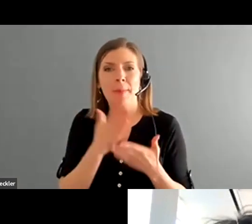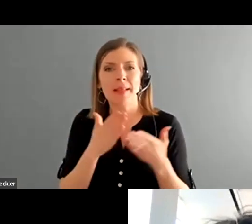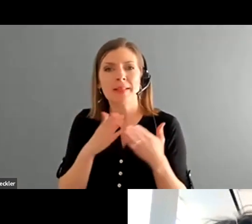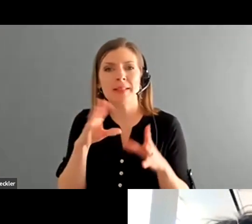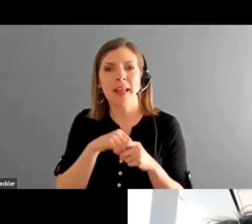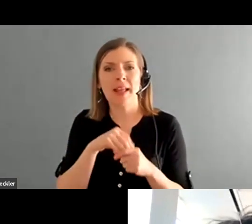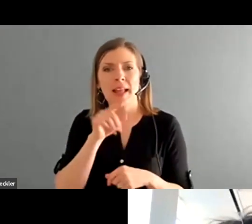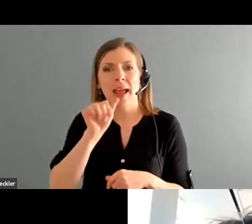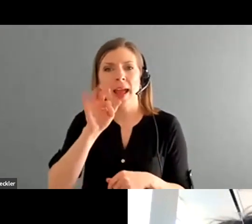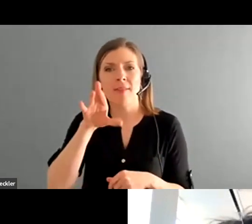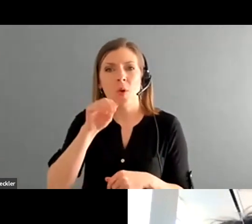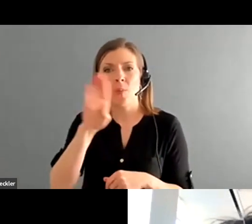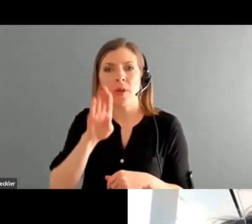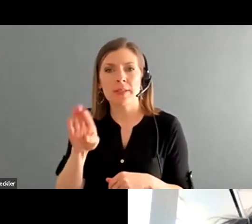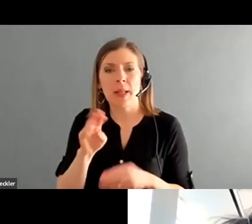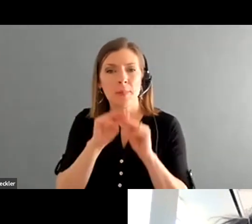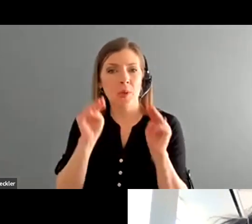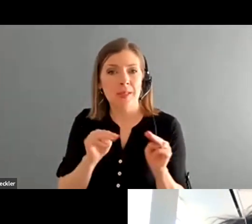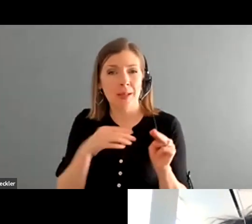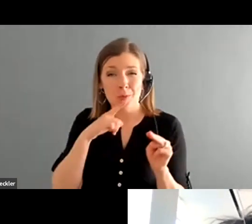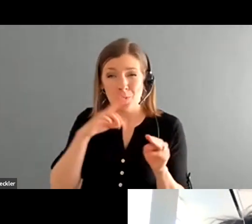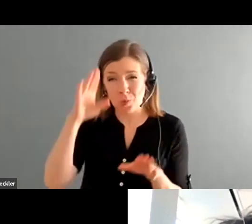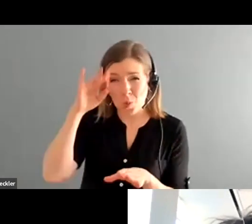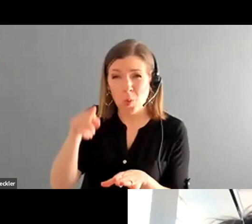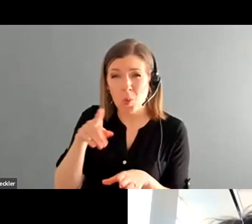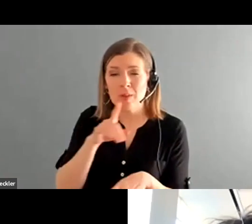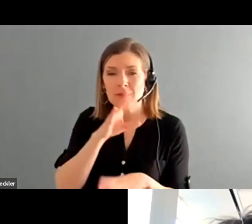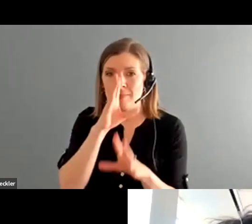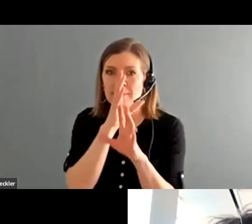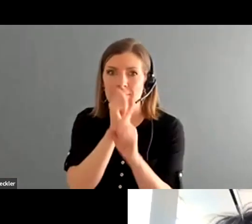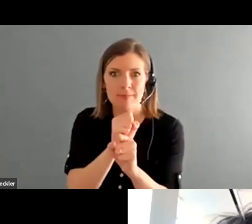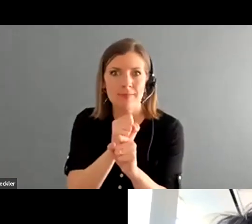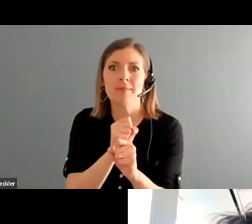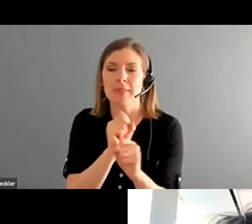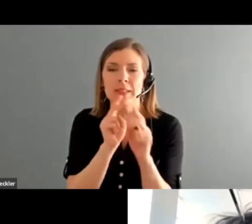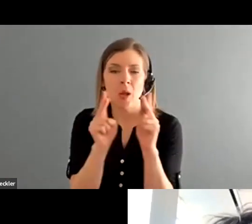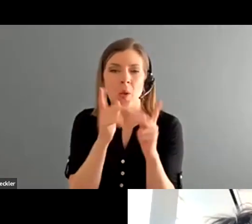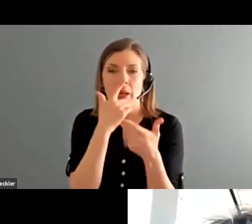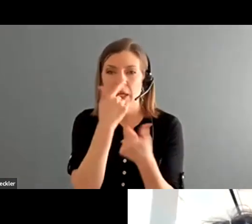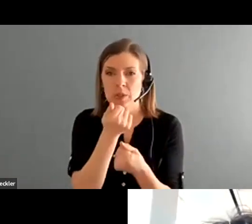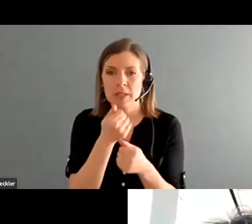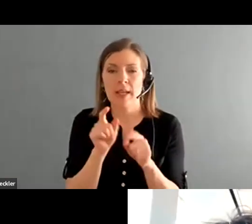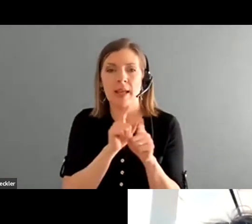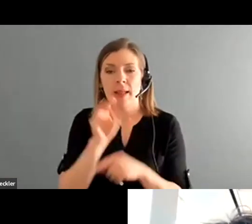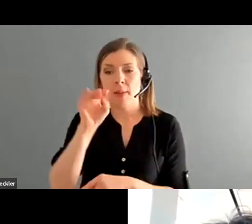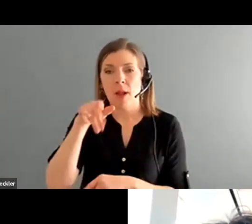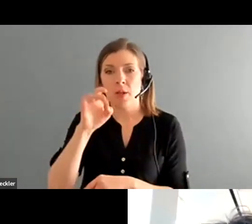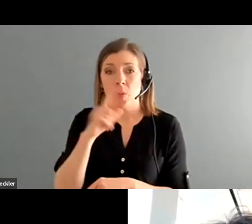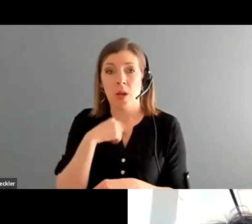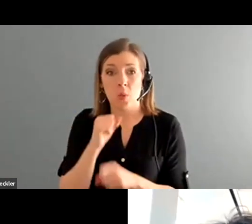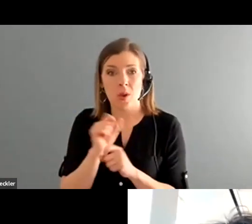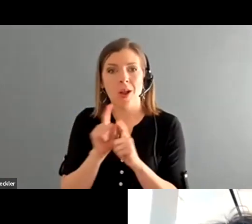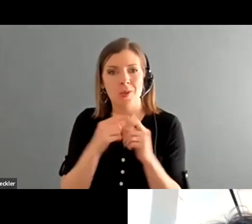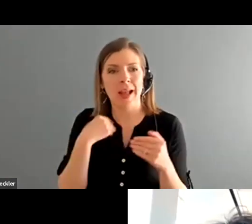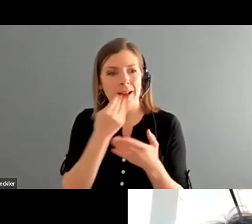the Afro-Brazil Museum. Rodrigo, I'm sure you know those pieces that are fascinating. I mean, they're so interesting. And then MAS, where I work, also